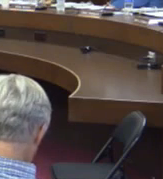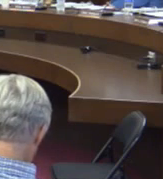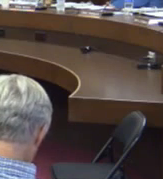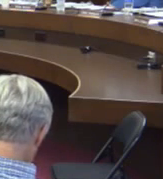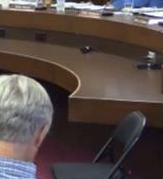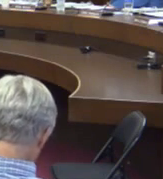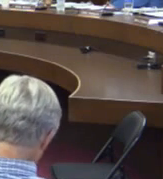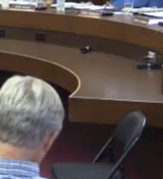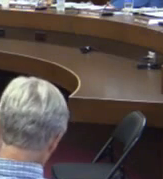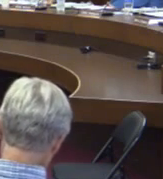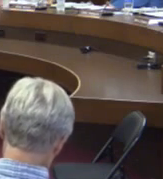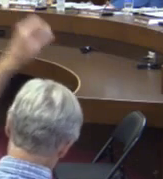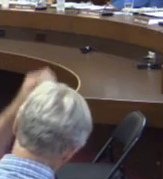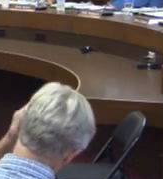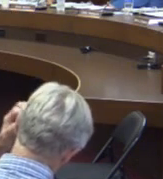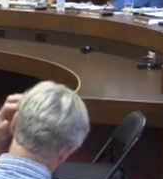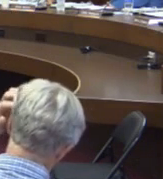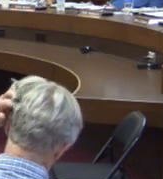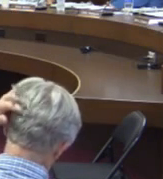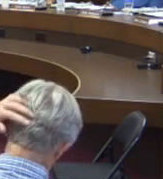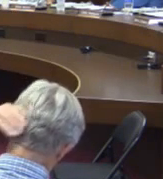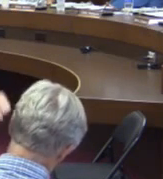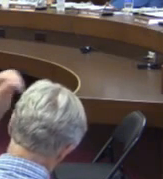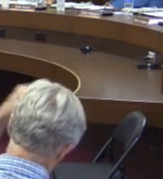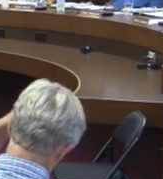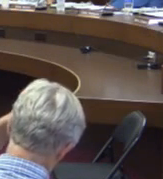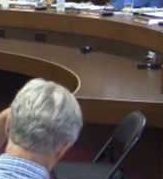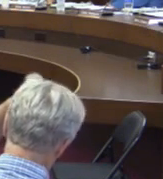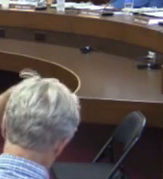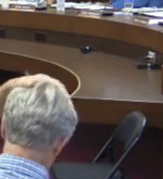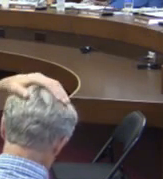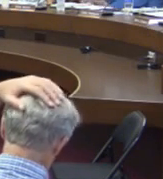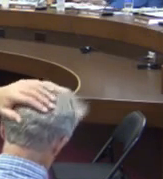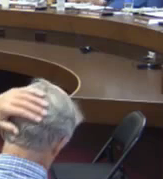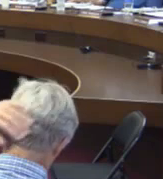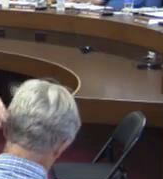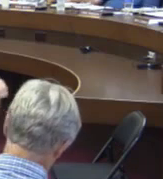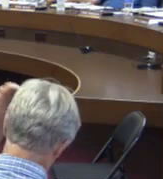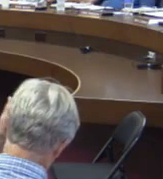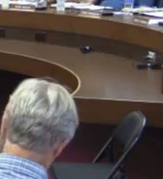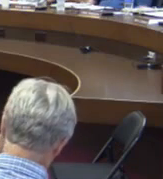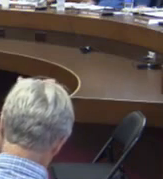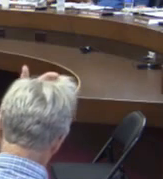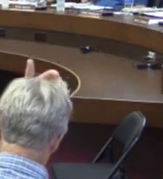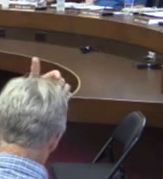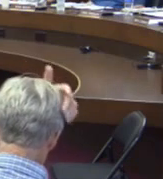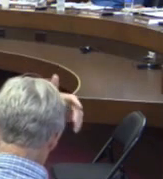end of the last school year, so we'll be seeing a fair amount of each other as the year develops.